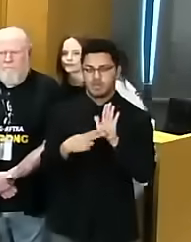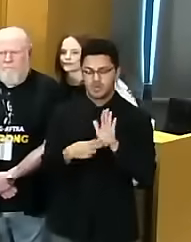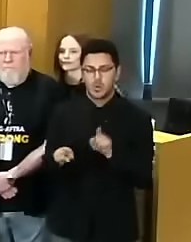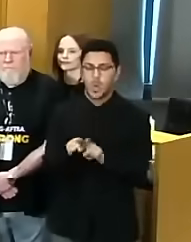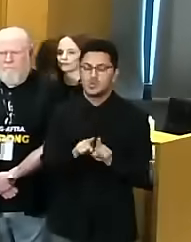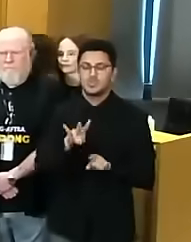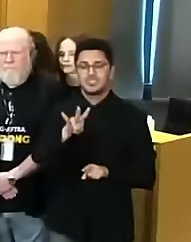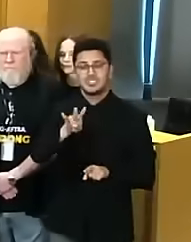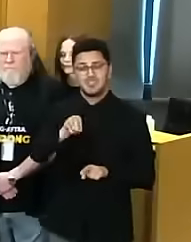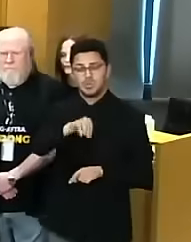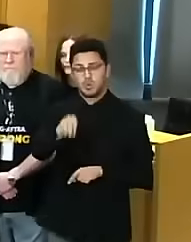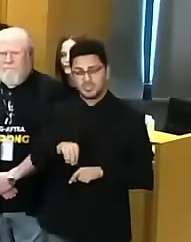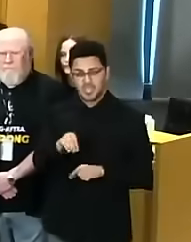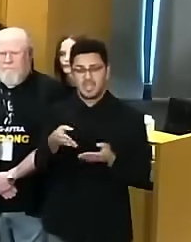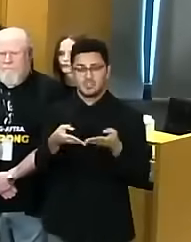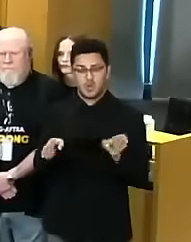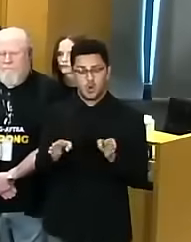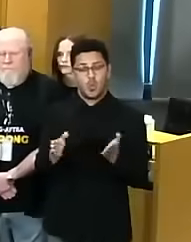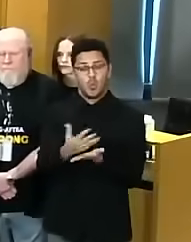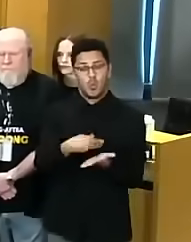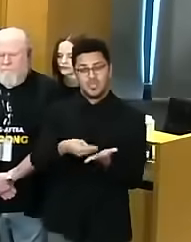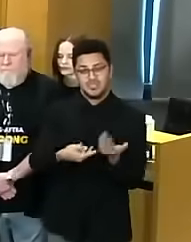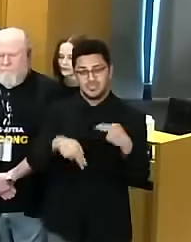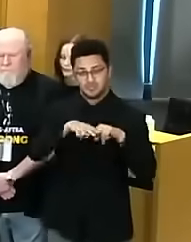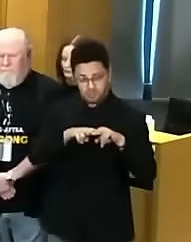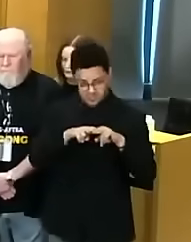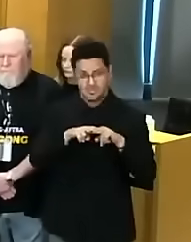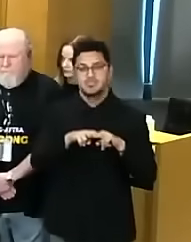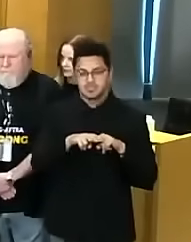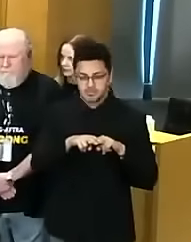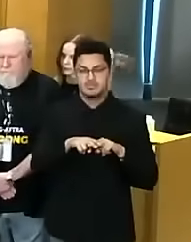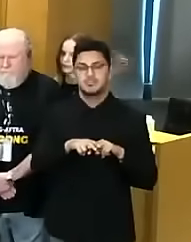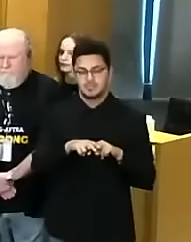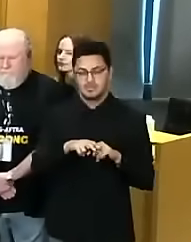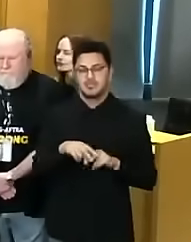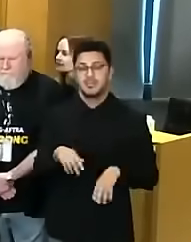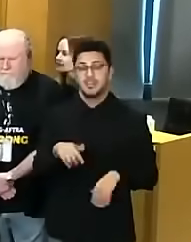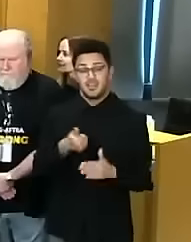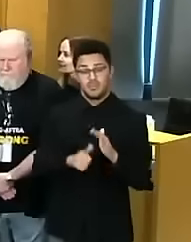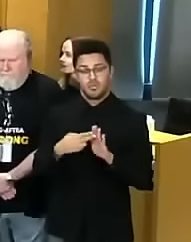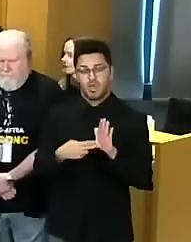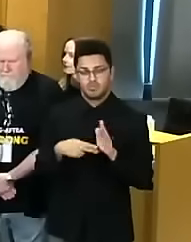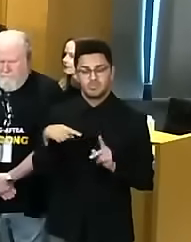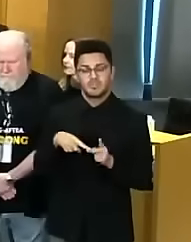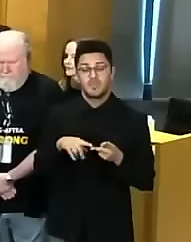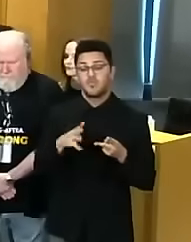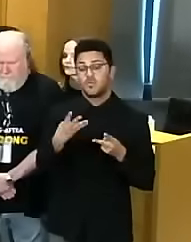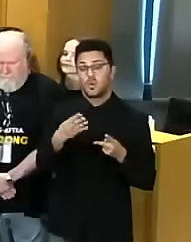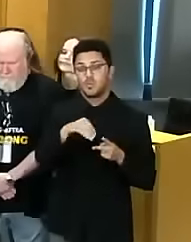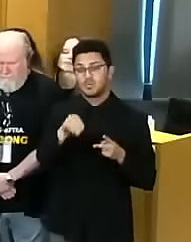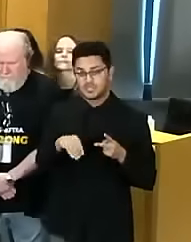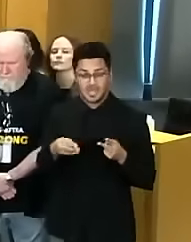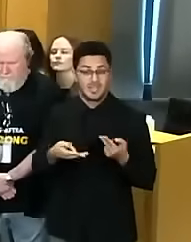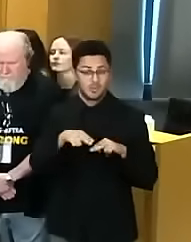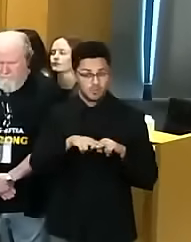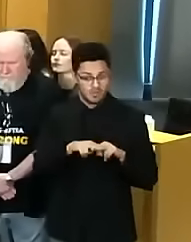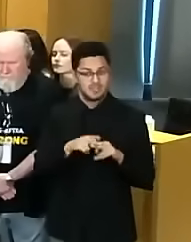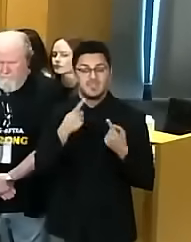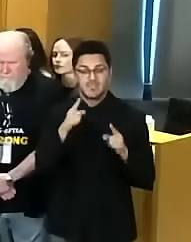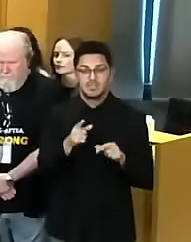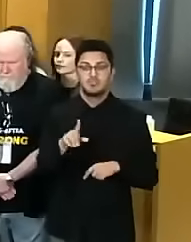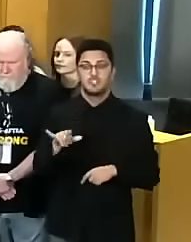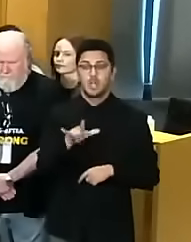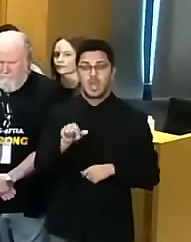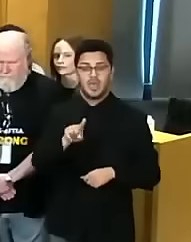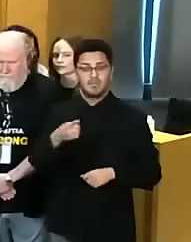be a 7% general wage increase effective immediately under the contract, another 4% increase effective on July 1st of next